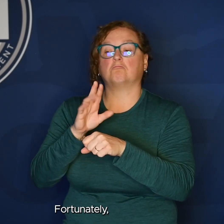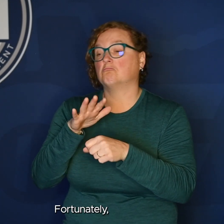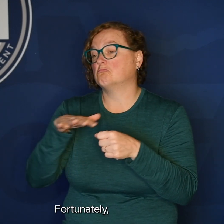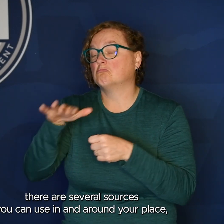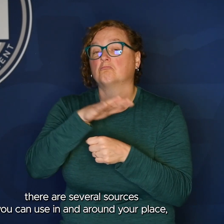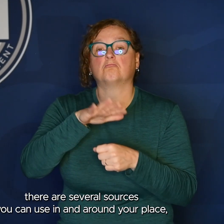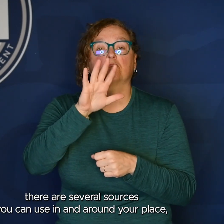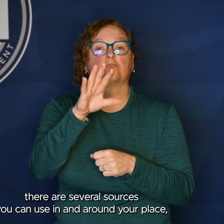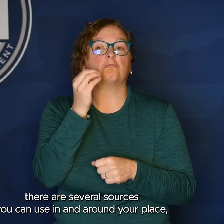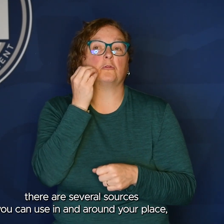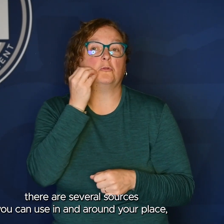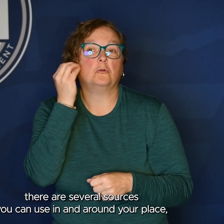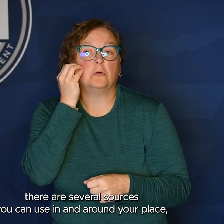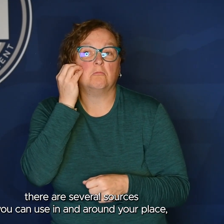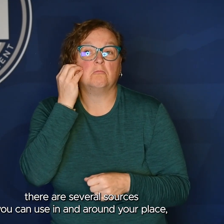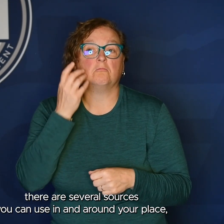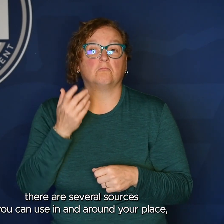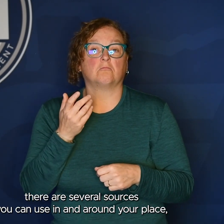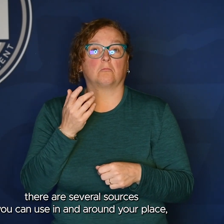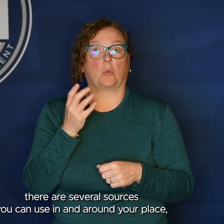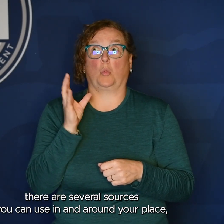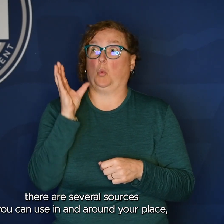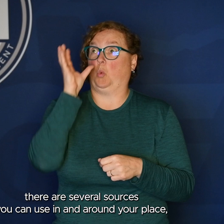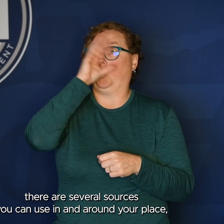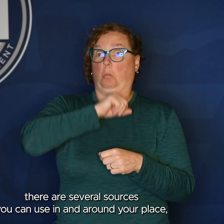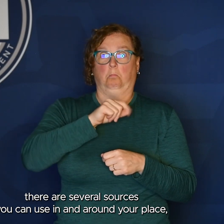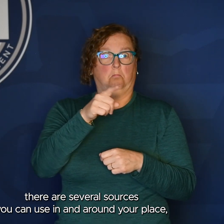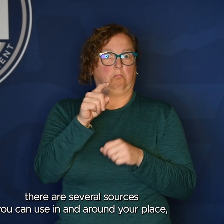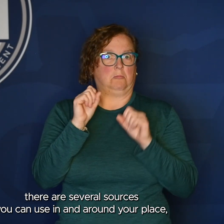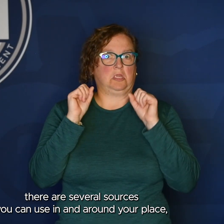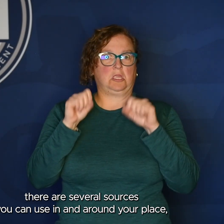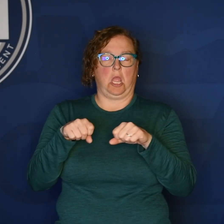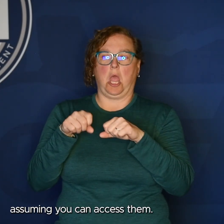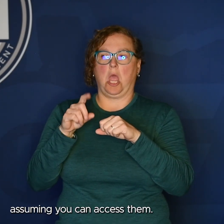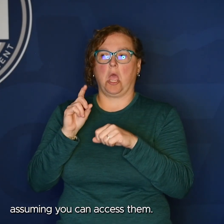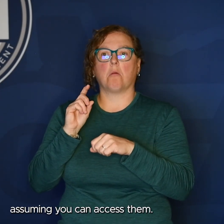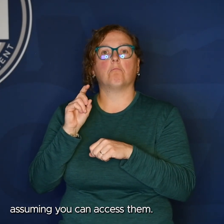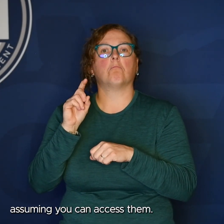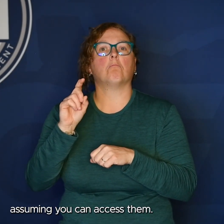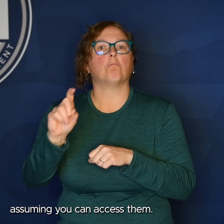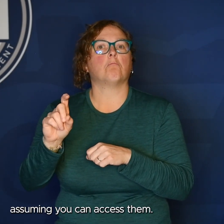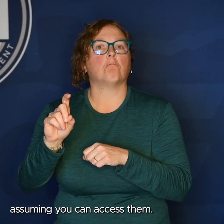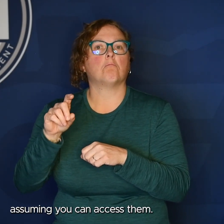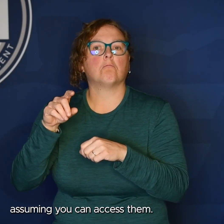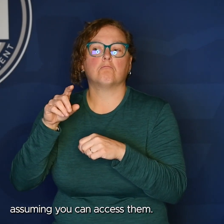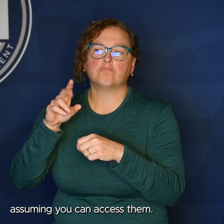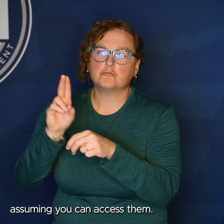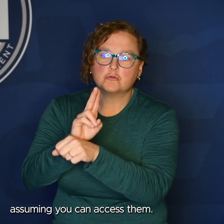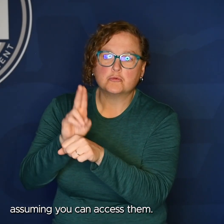Fortunately, there are several sources you can use in and around your place, assuming you can access them.